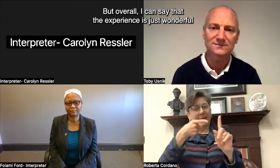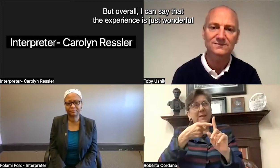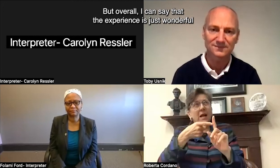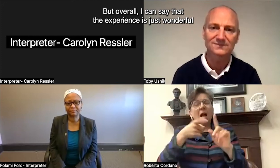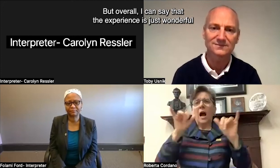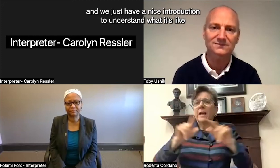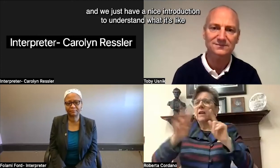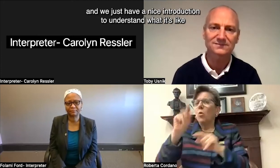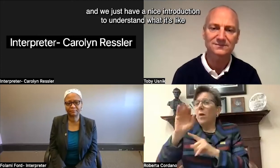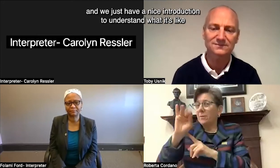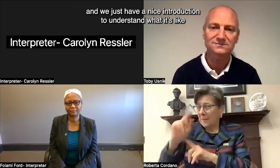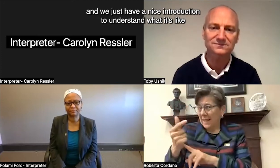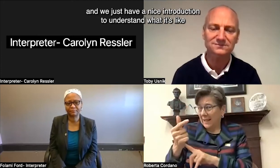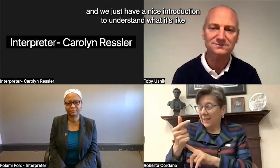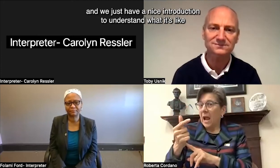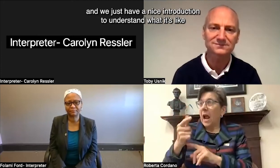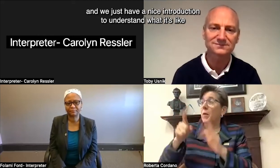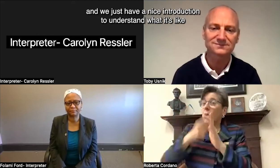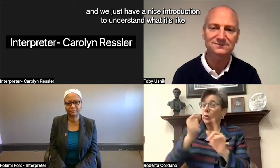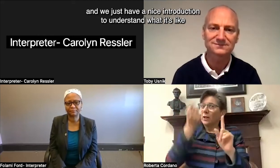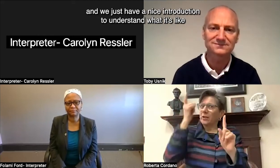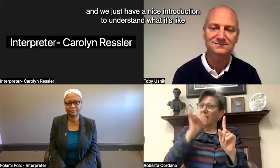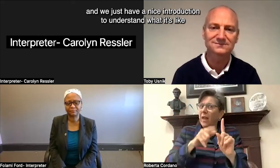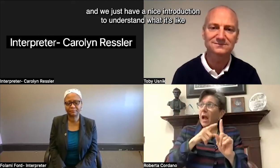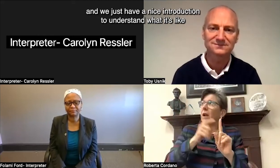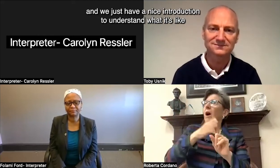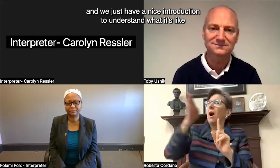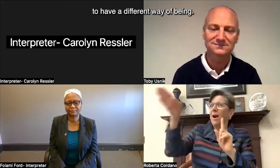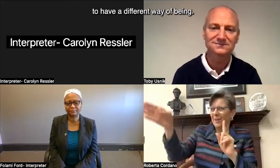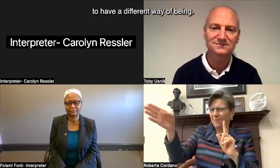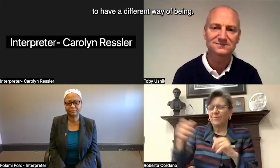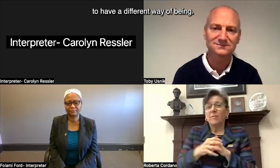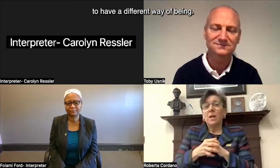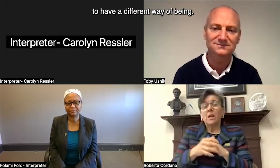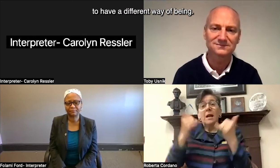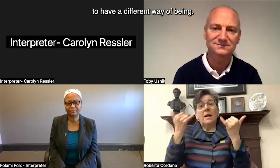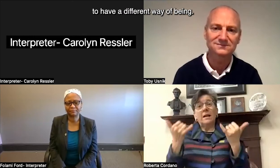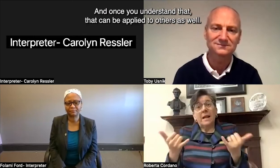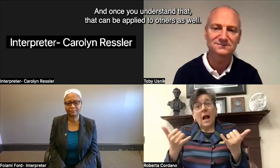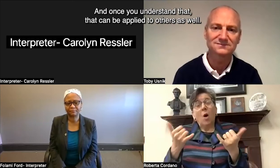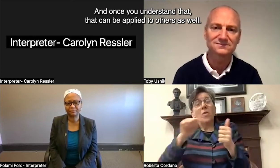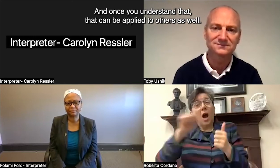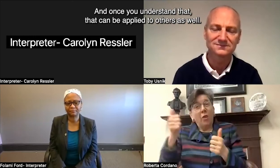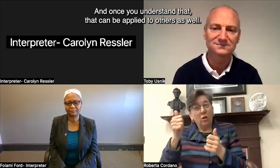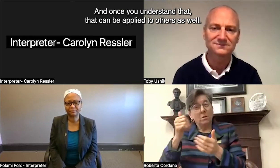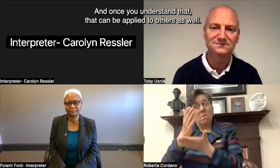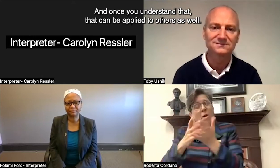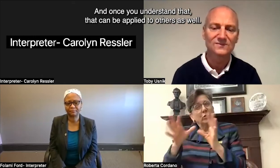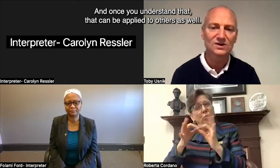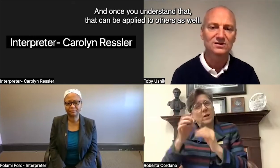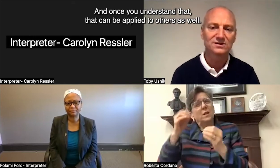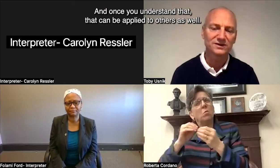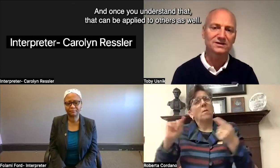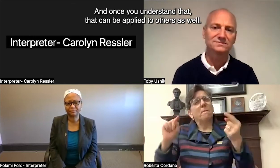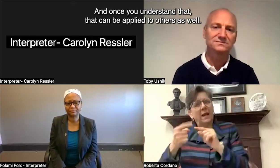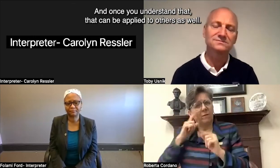have a nice introduction to understand what it's like to have a different way of being. And once you understand that, that can be applied to others